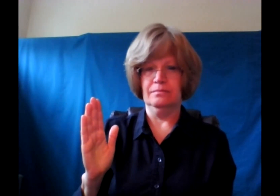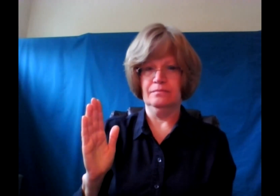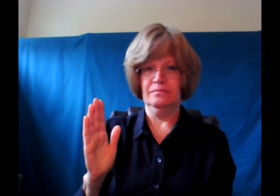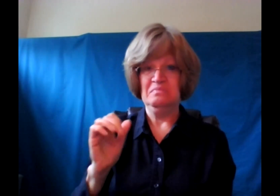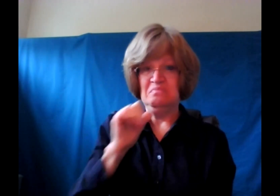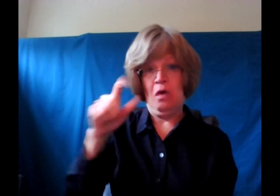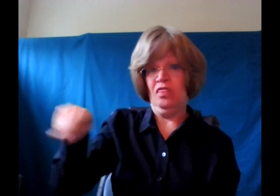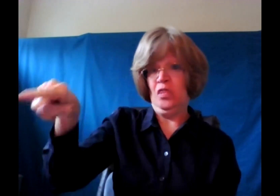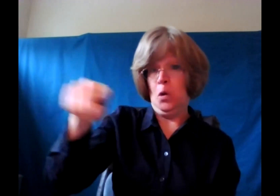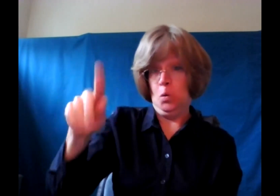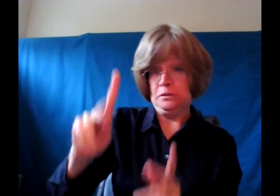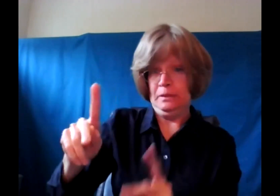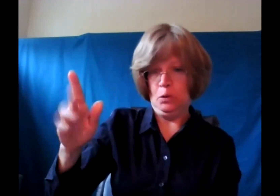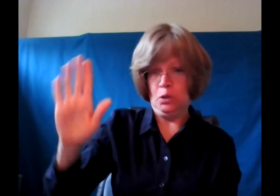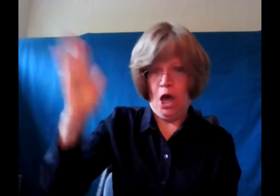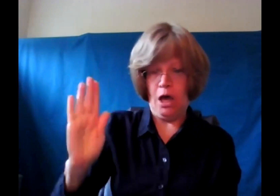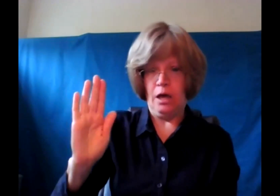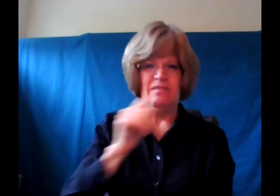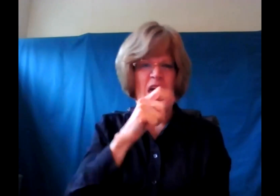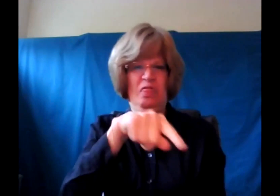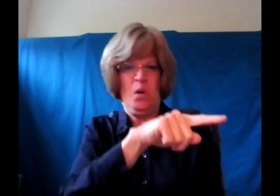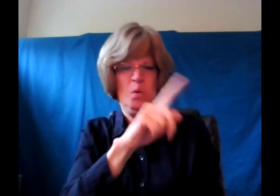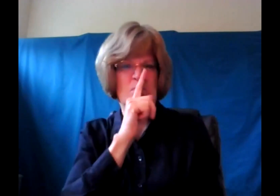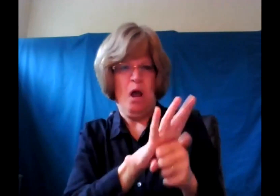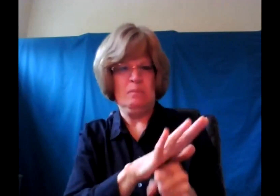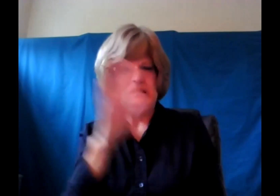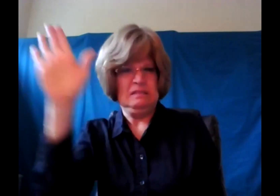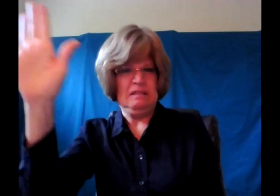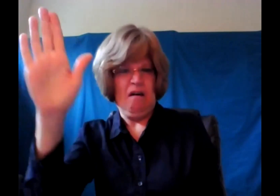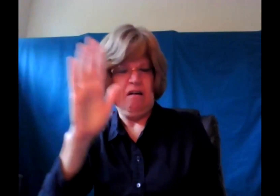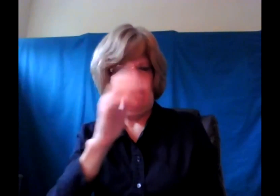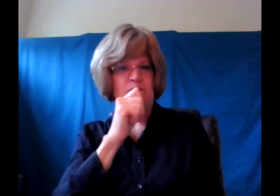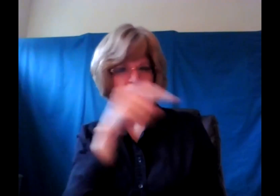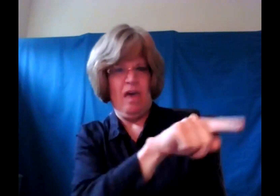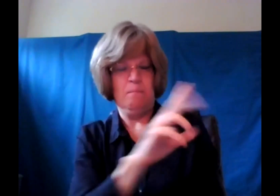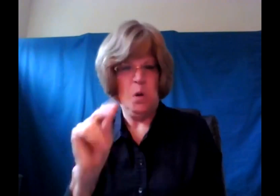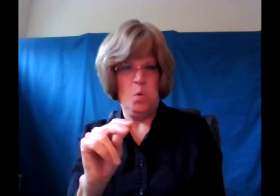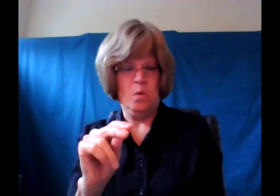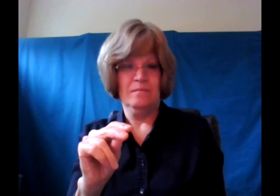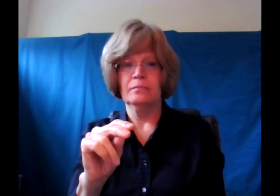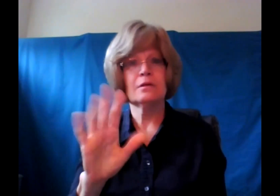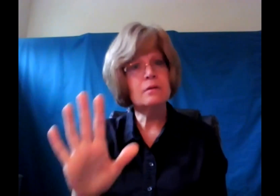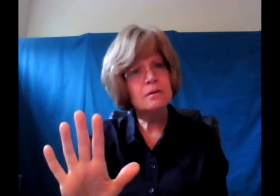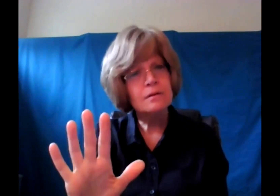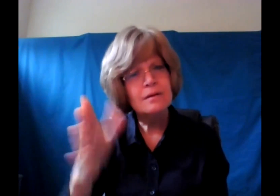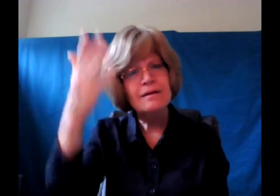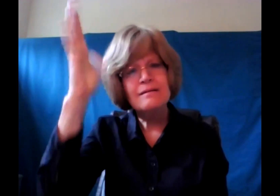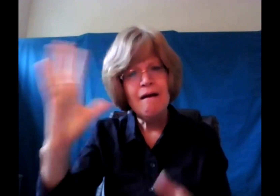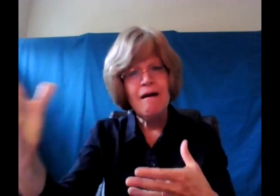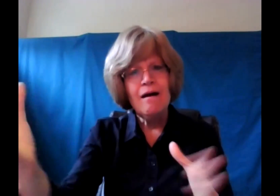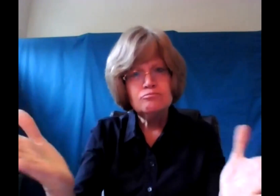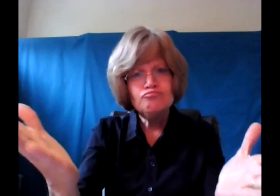It's not for those people. It's not for those people. The promises are not for those people. But God is